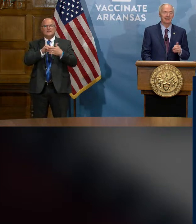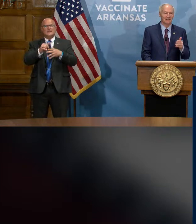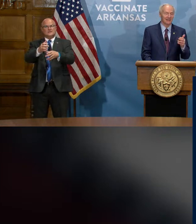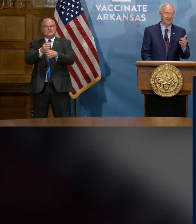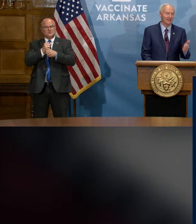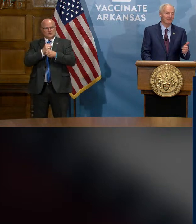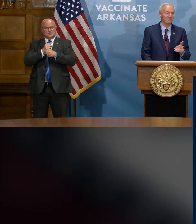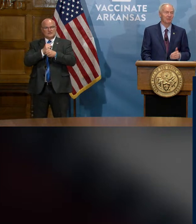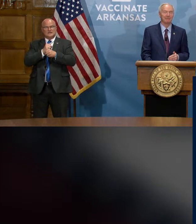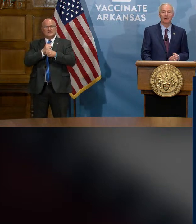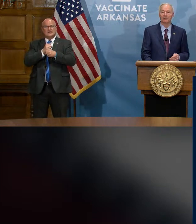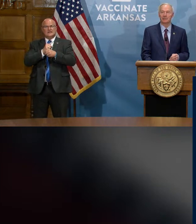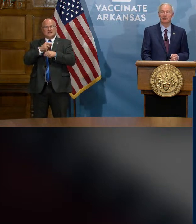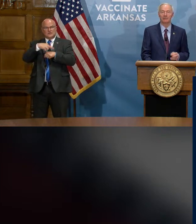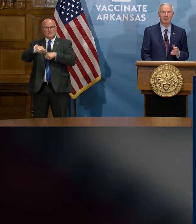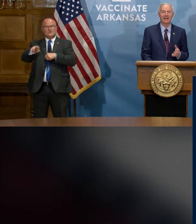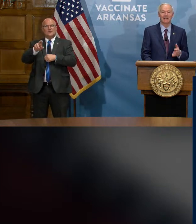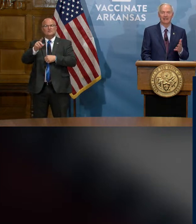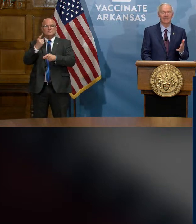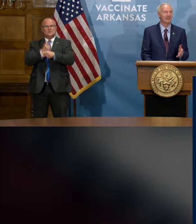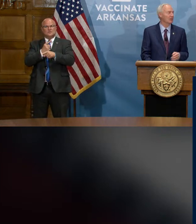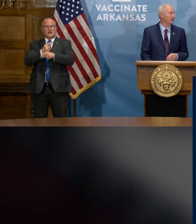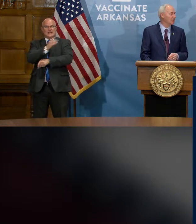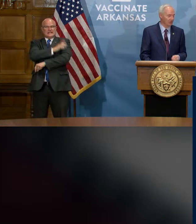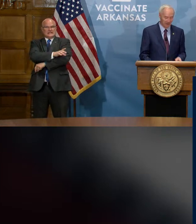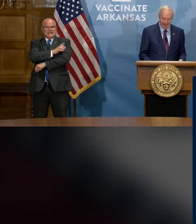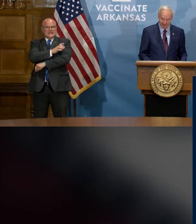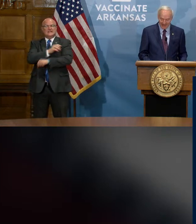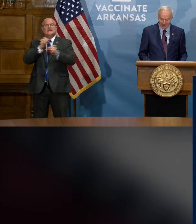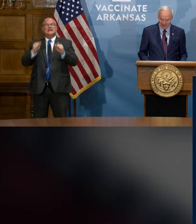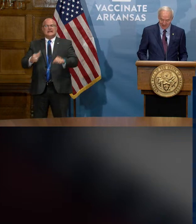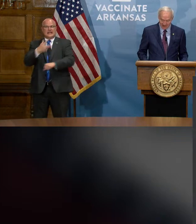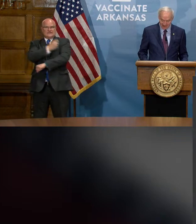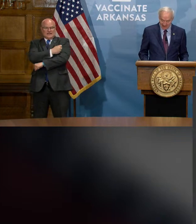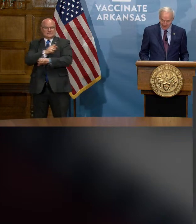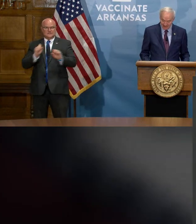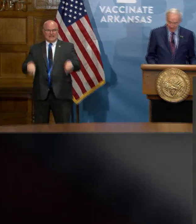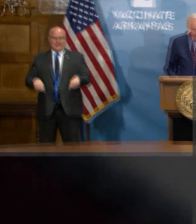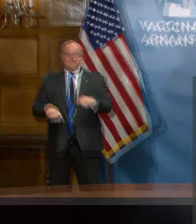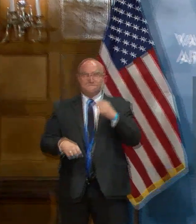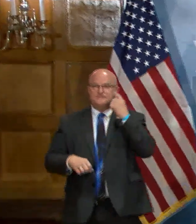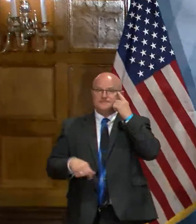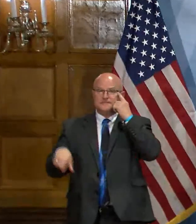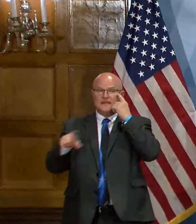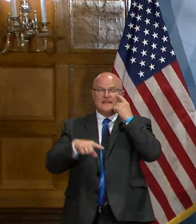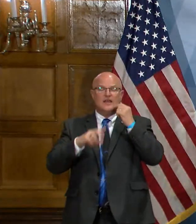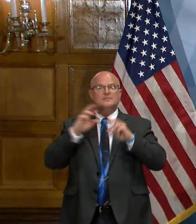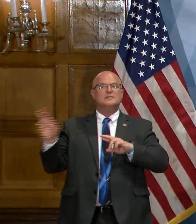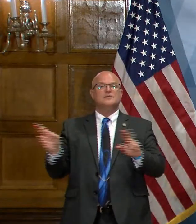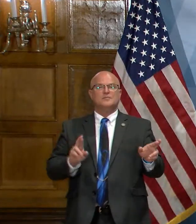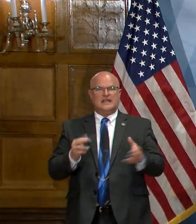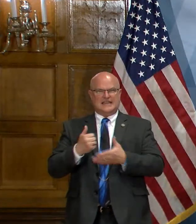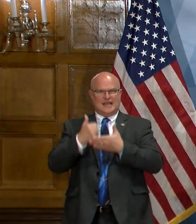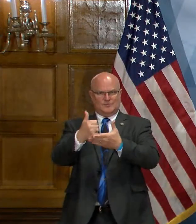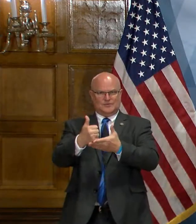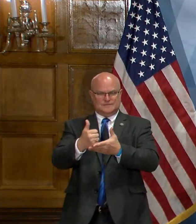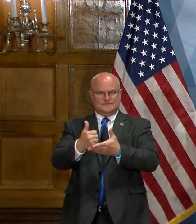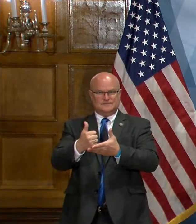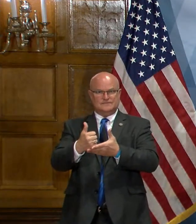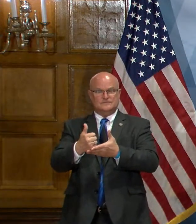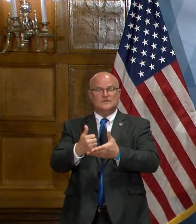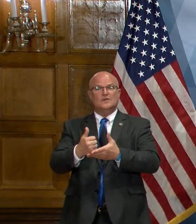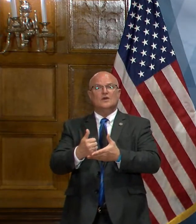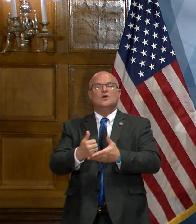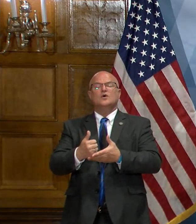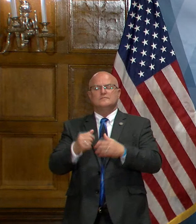you get referred to the right clinic so that you can get vaccinated. They will be prepared to help you. We